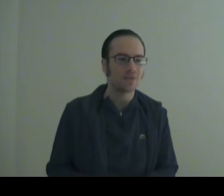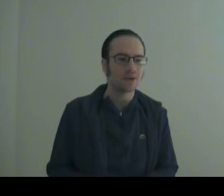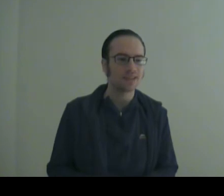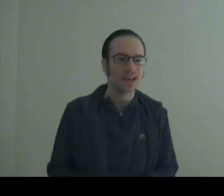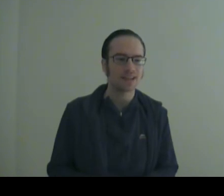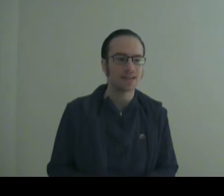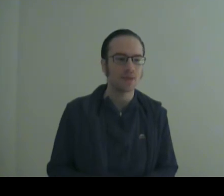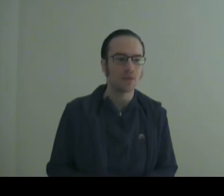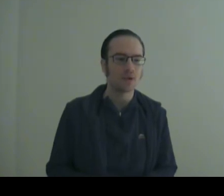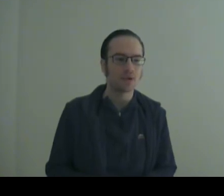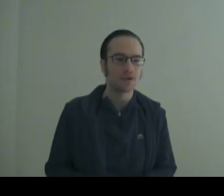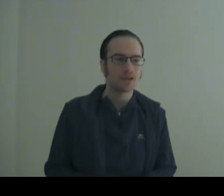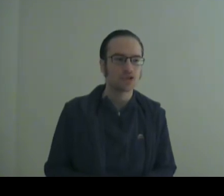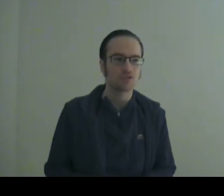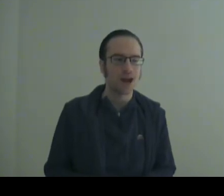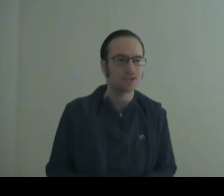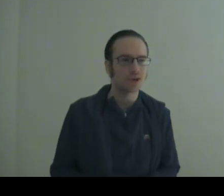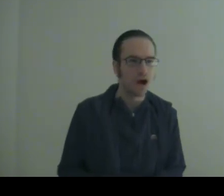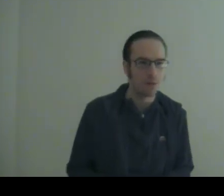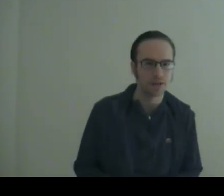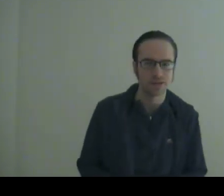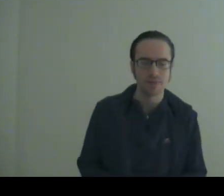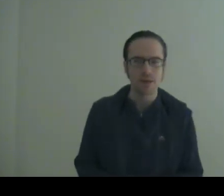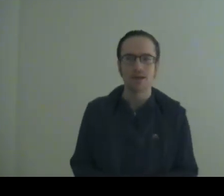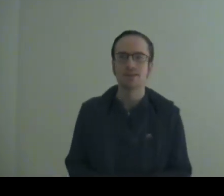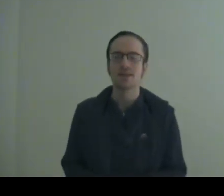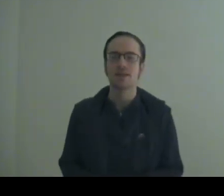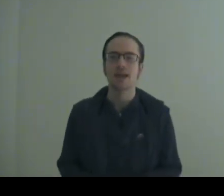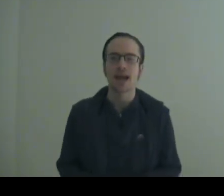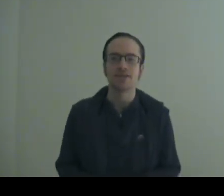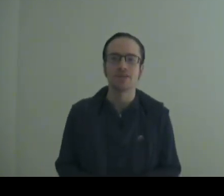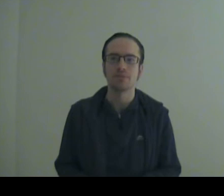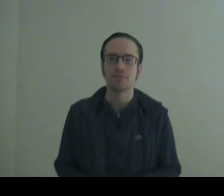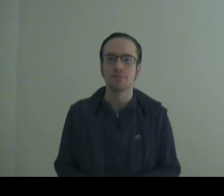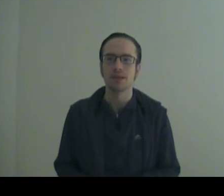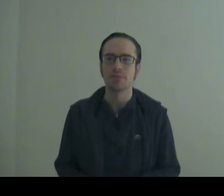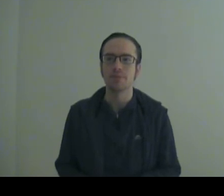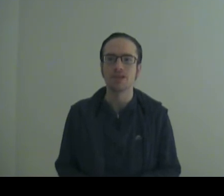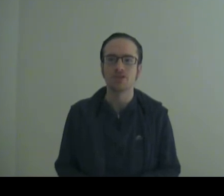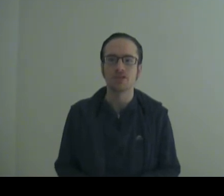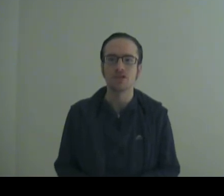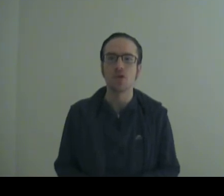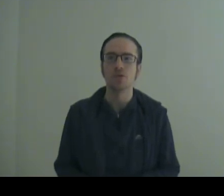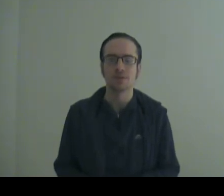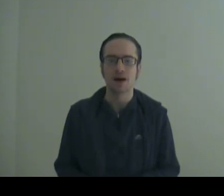what exactly they were trying to accomplish. I'm not saying that they had some like major goal in mind,